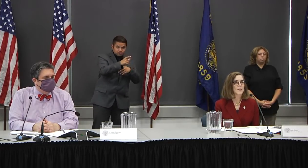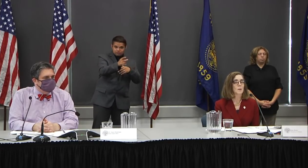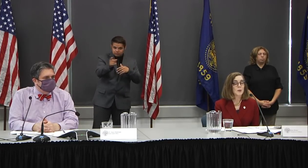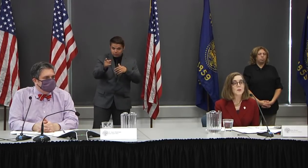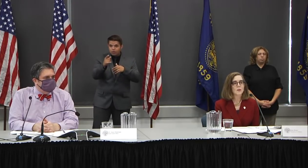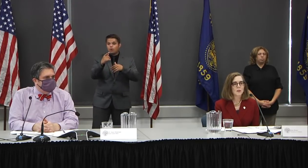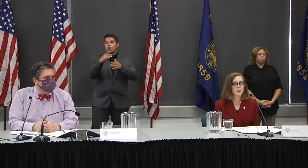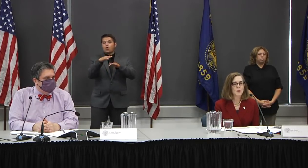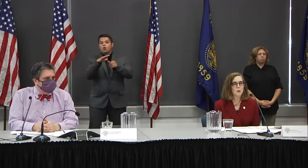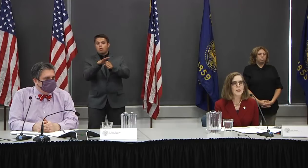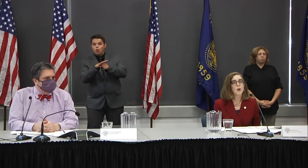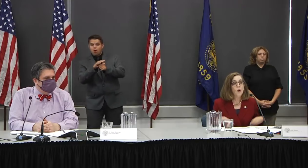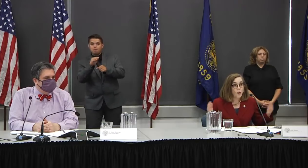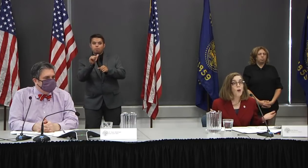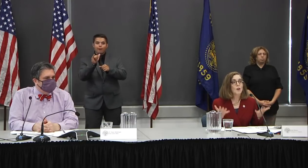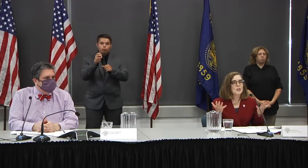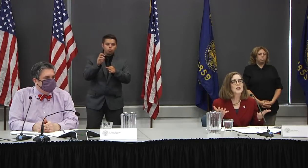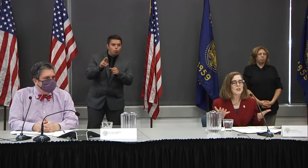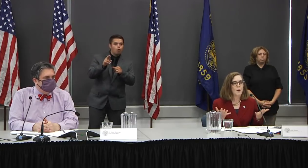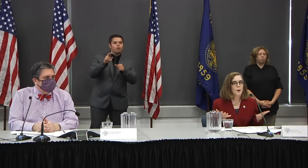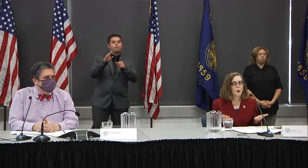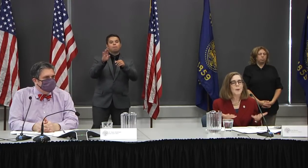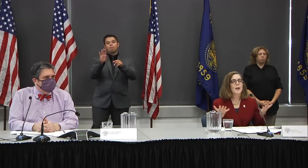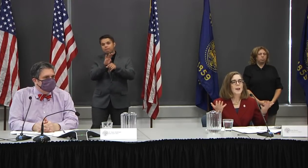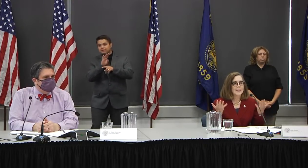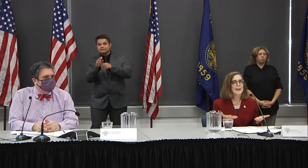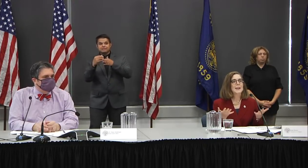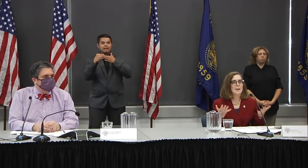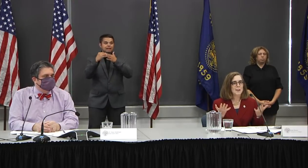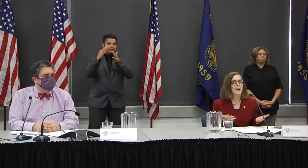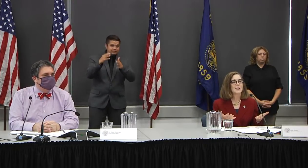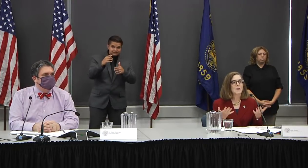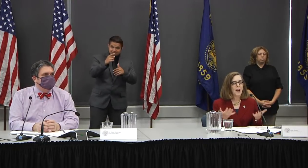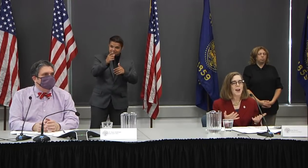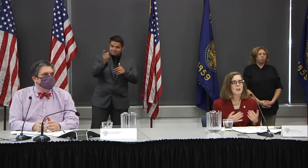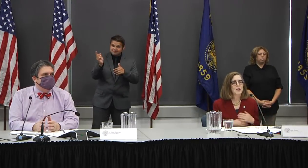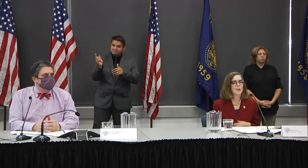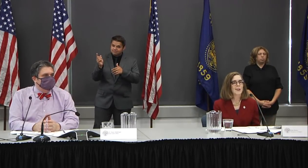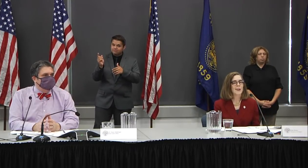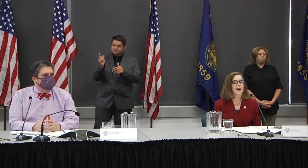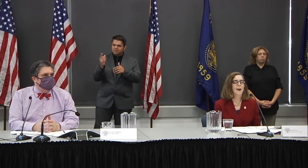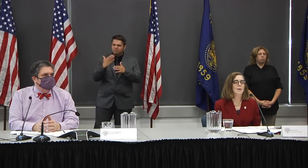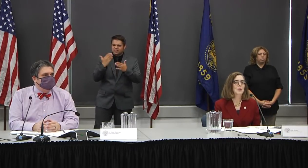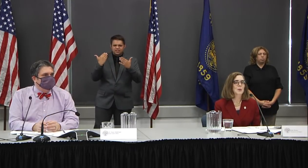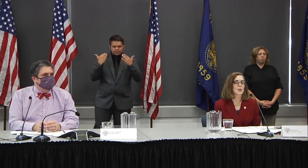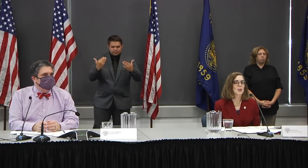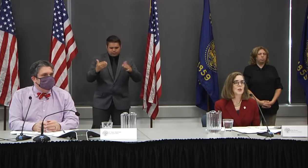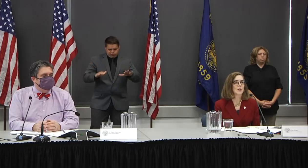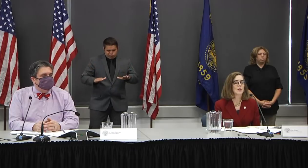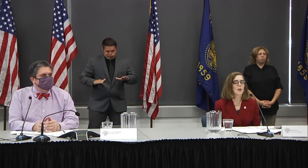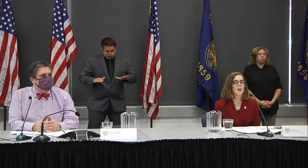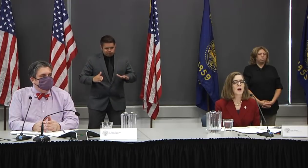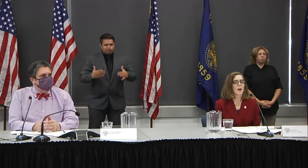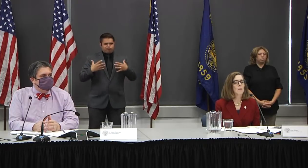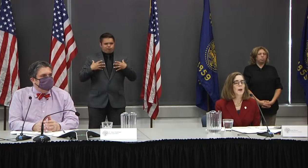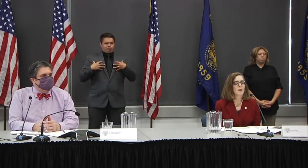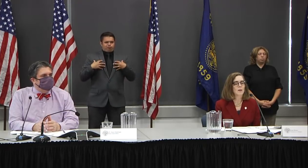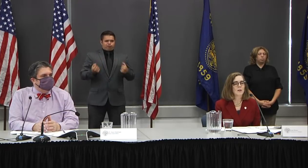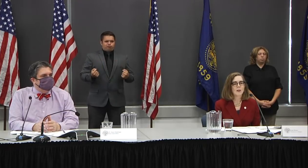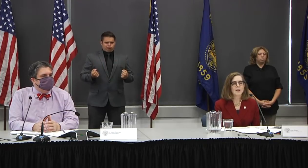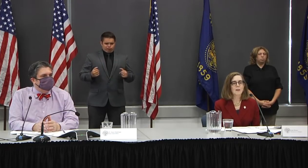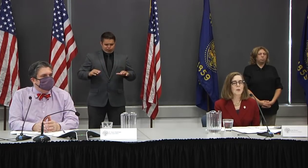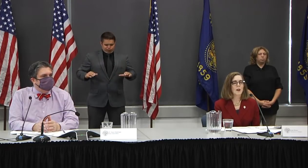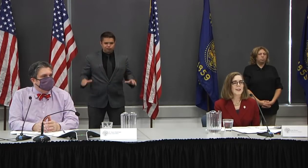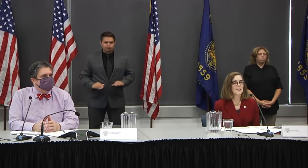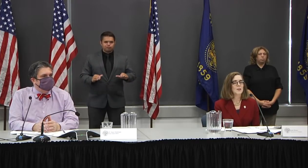I'm asking the business community all to step up and take collective action to ensure